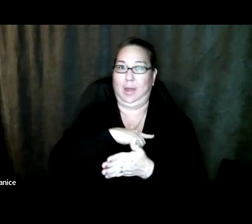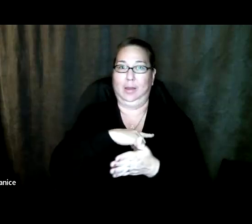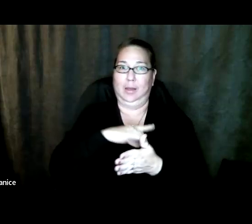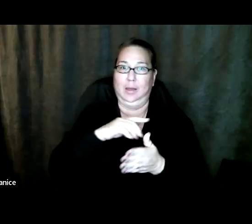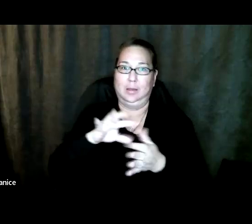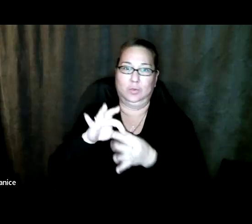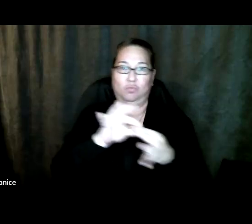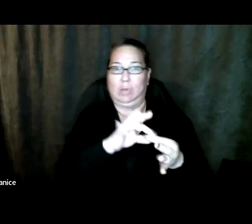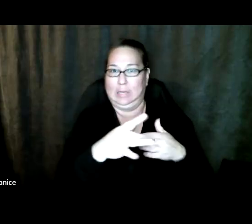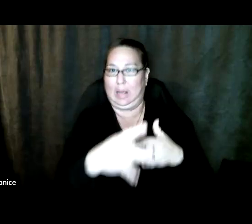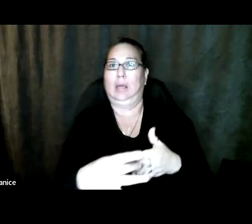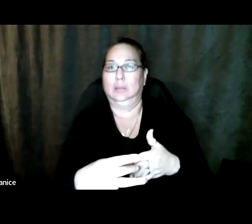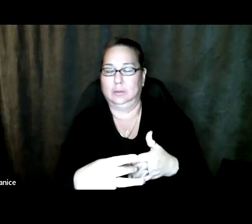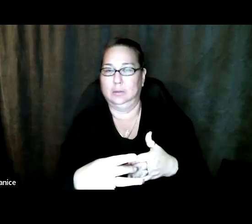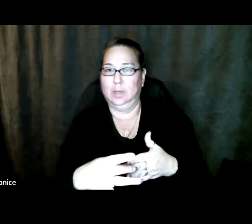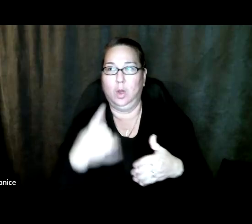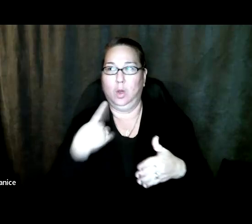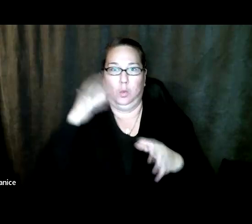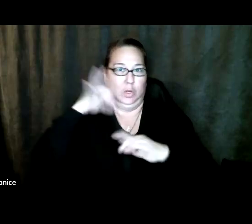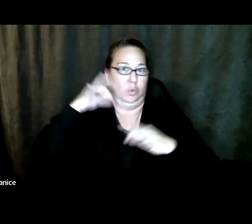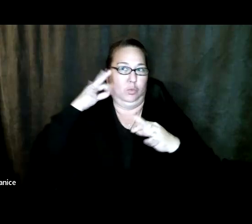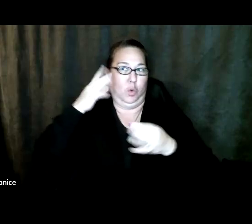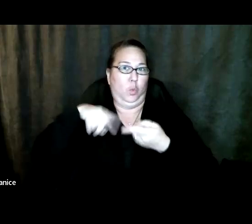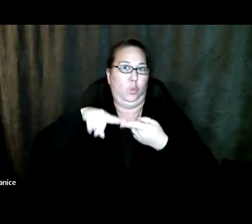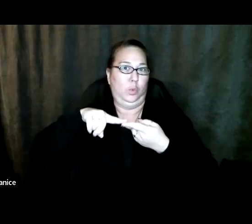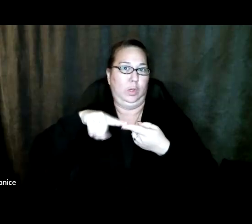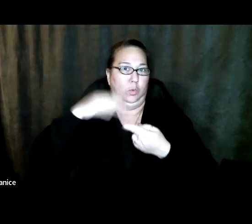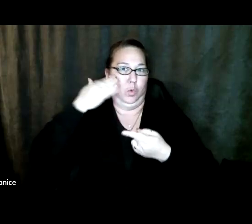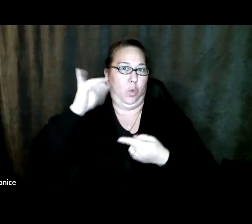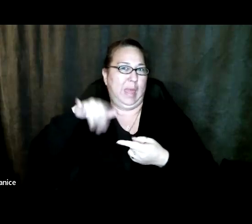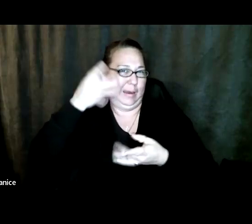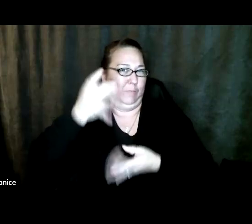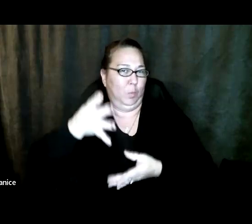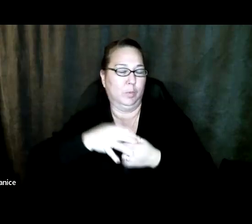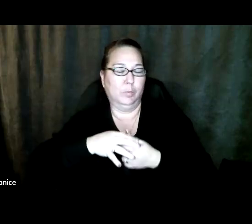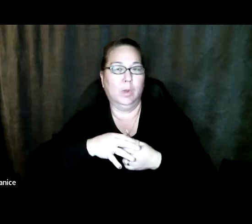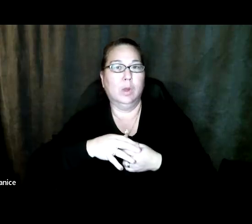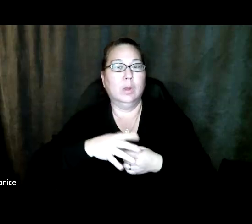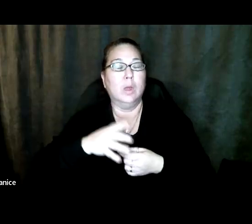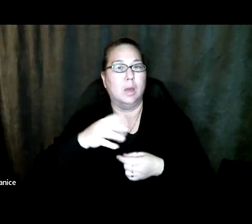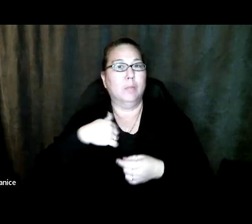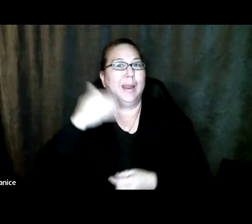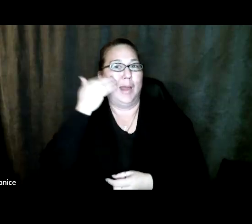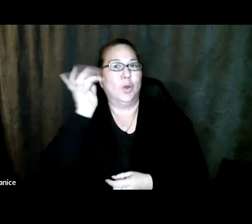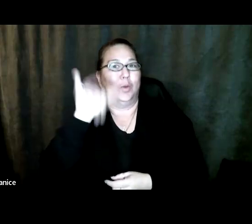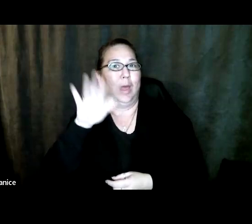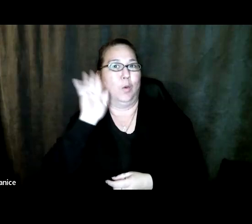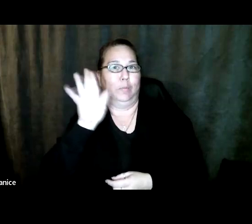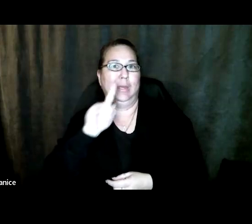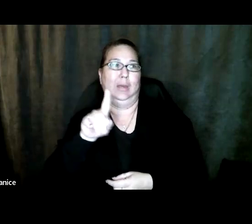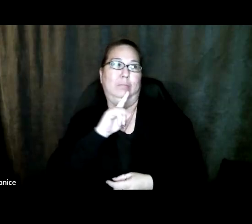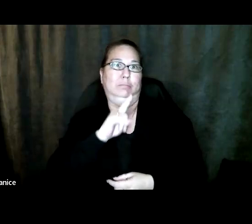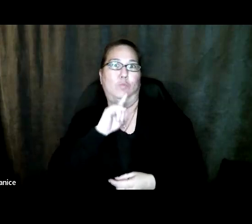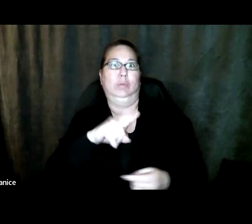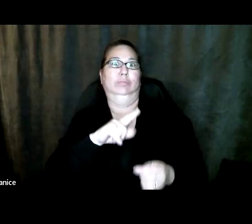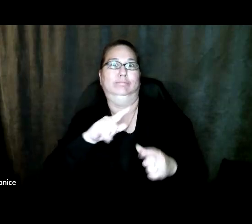when we will know that information. And secondly, I think what we will have is certainly a robust conversation about, I think you've mentioned